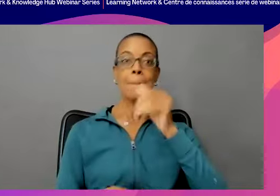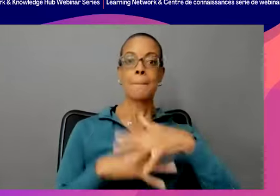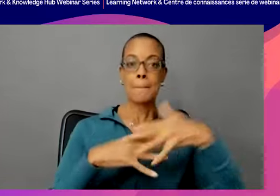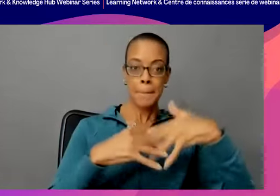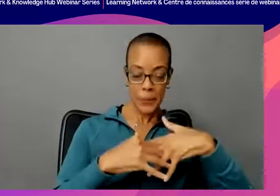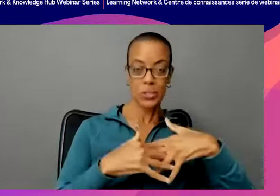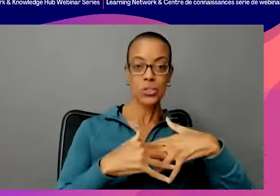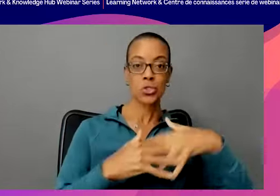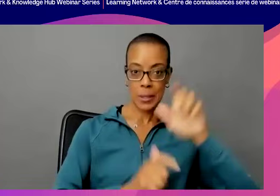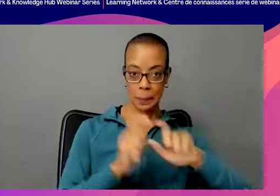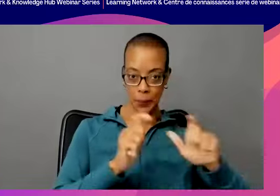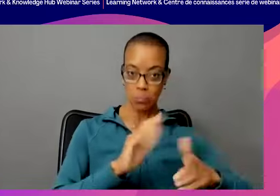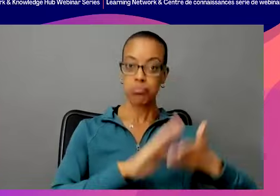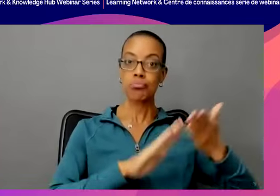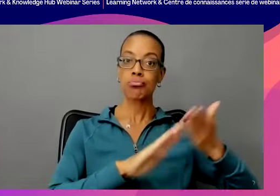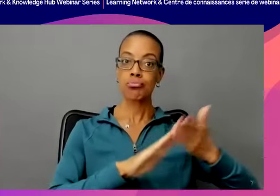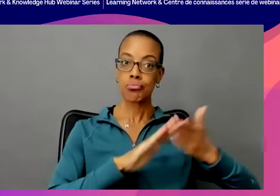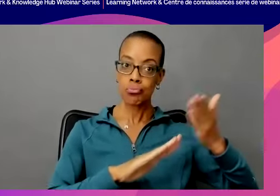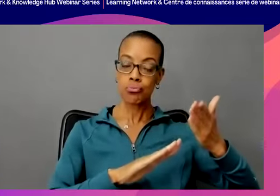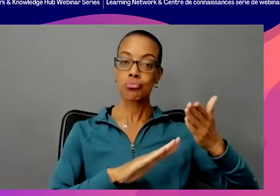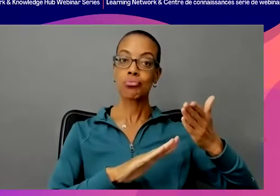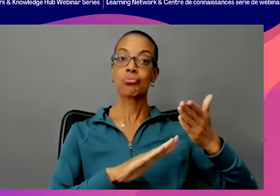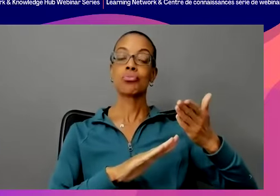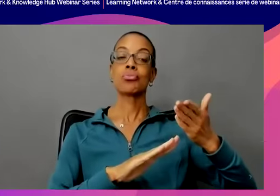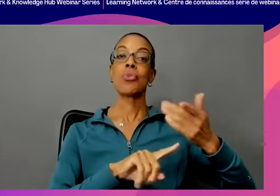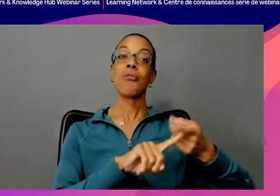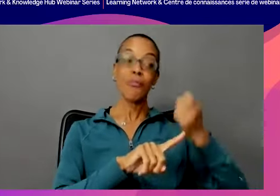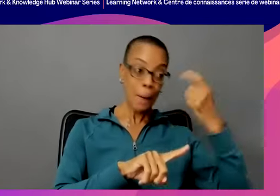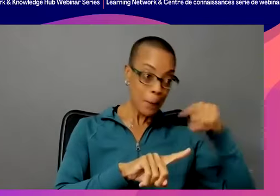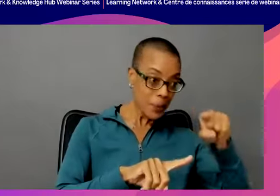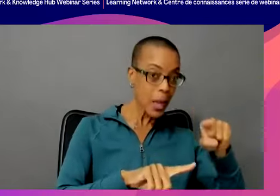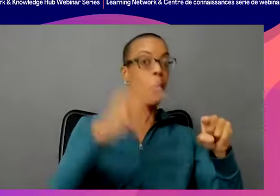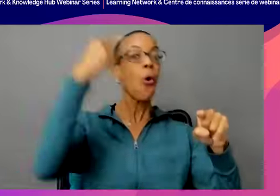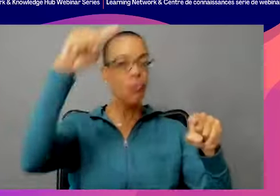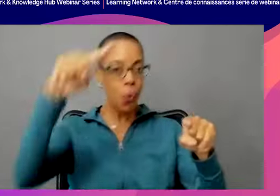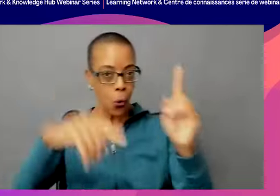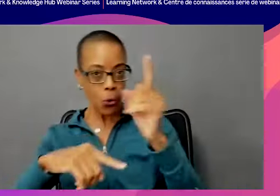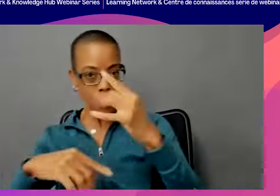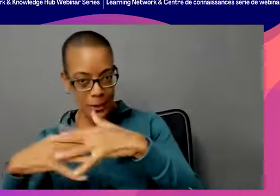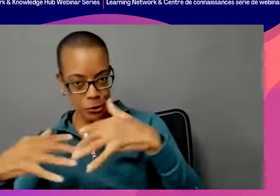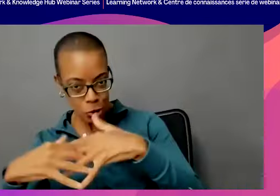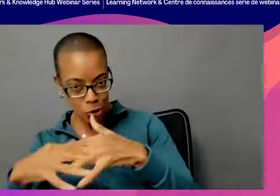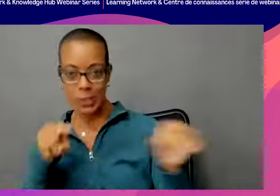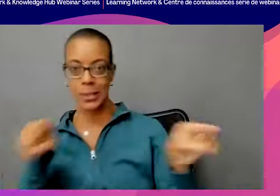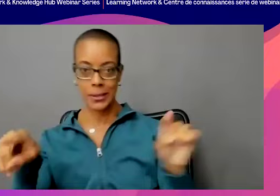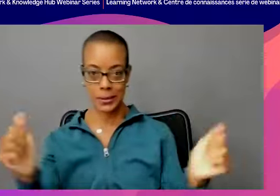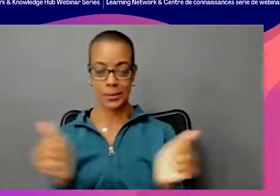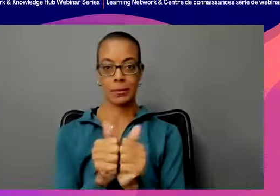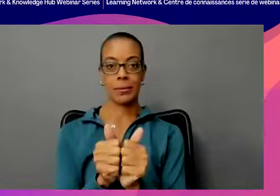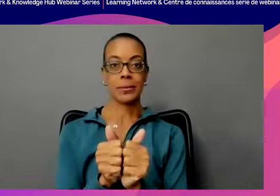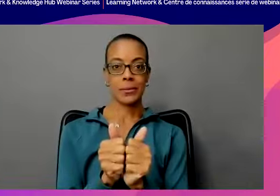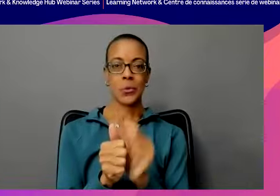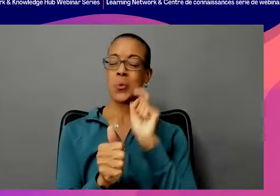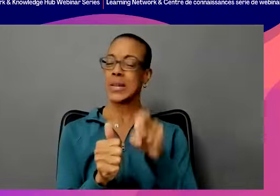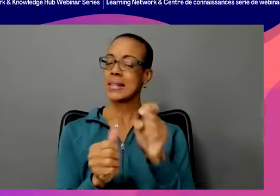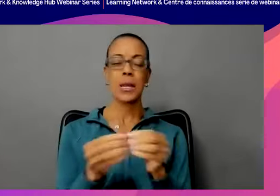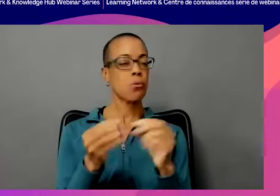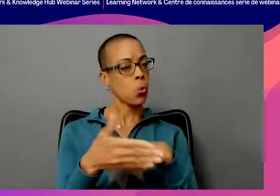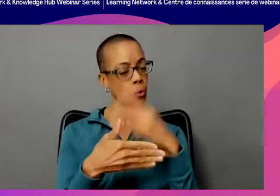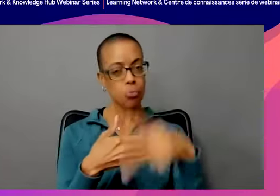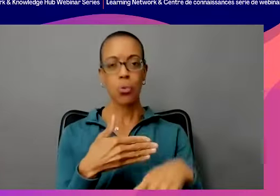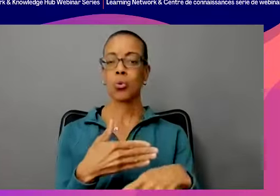by Indigenous folks for Indigenous folks. We need more of those programs. It is important that these programs